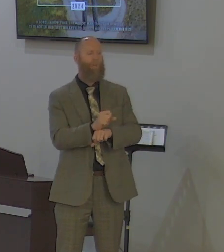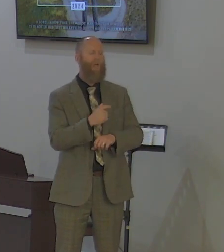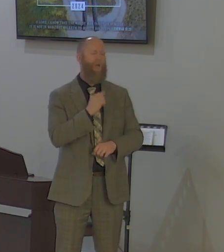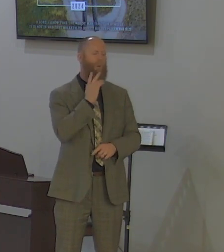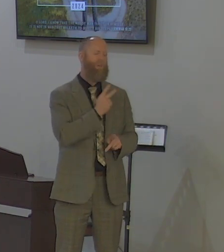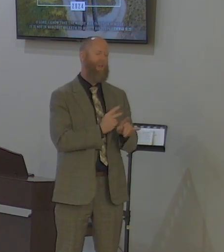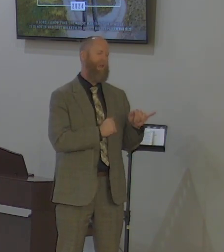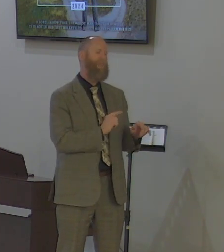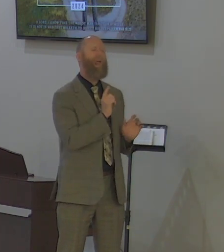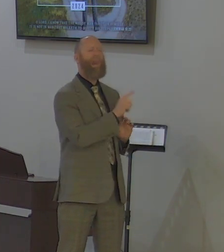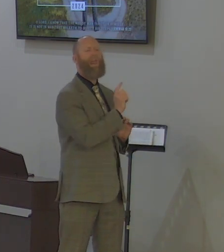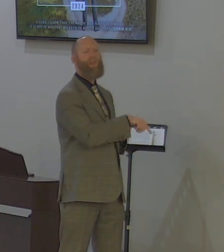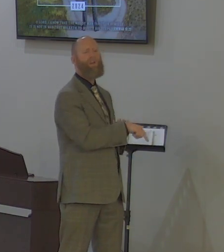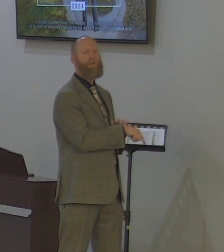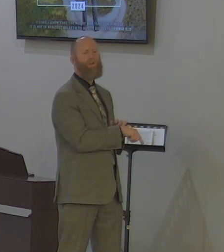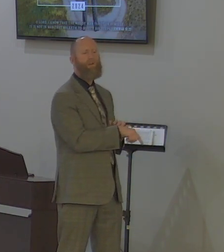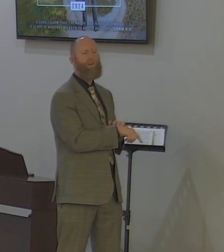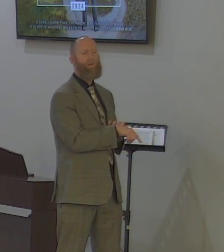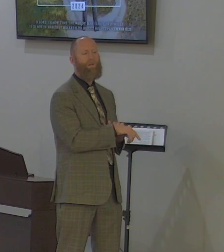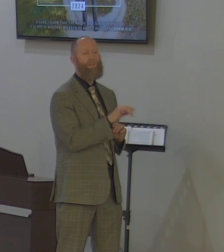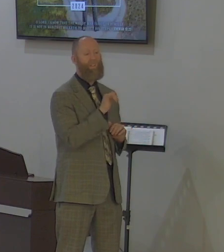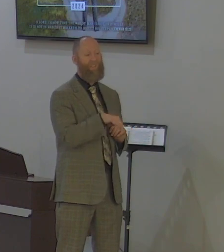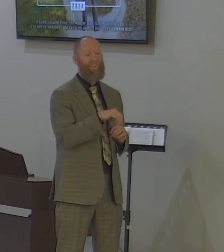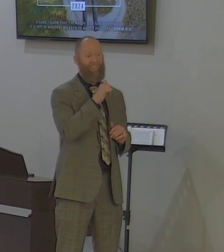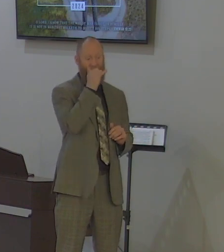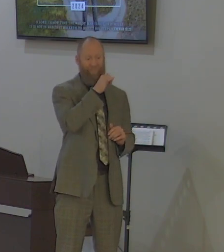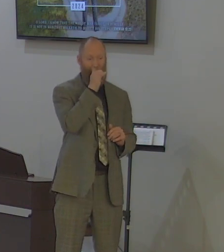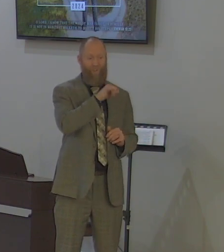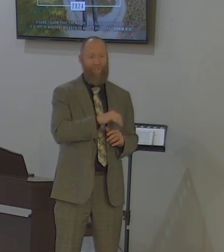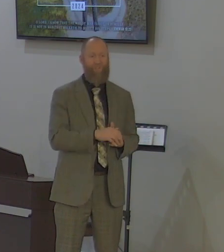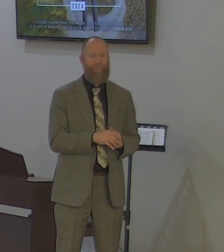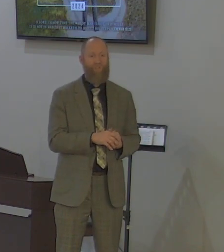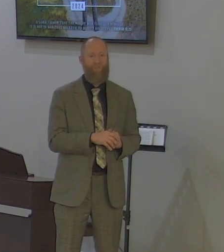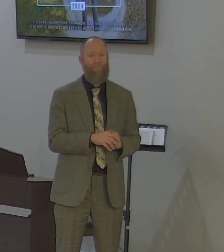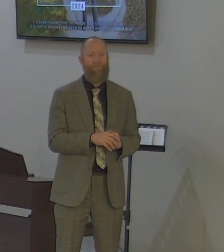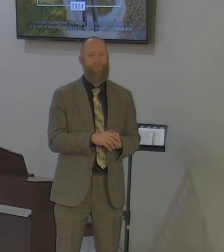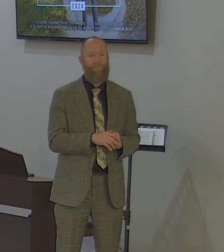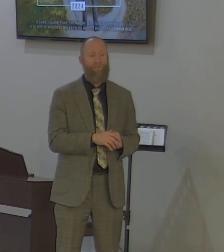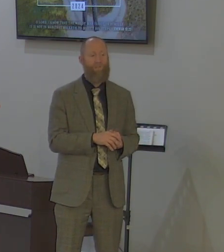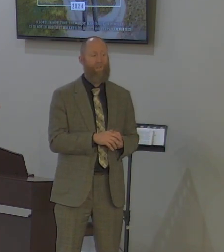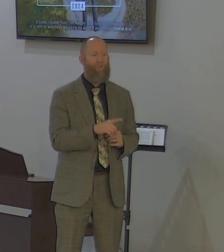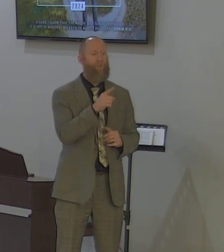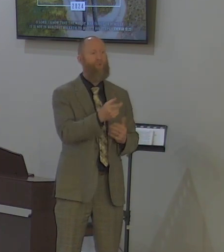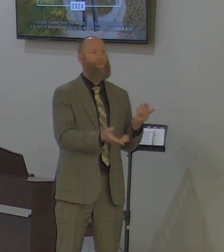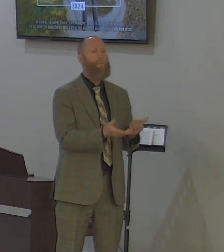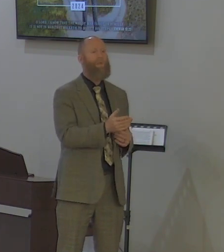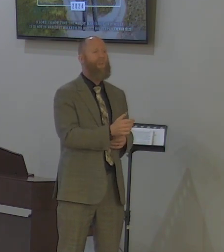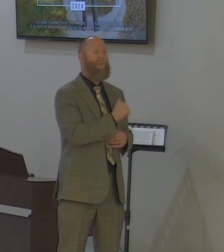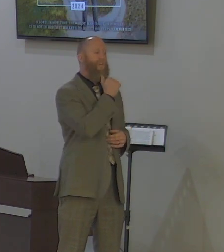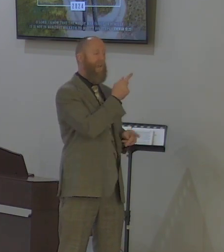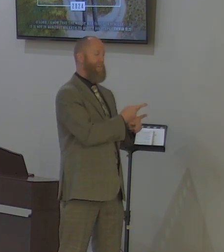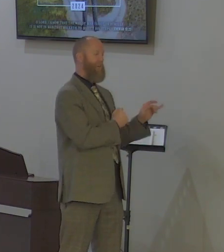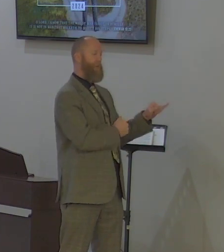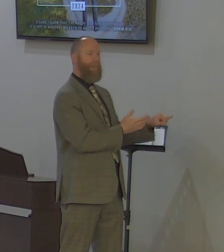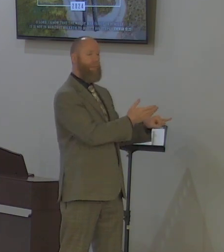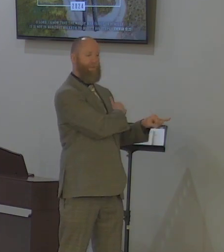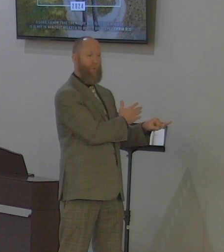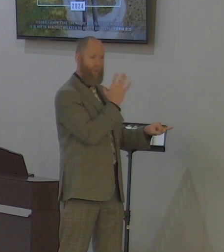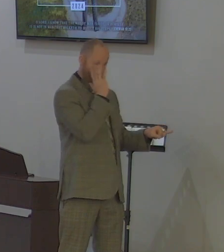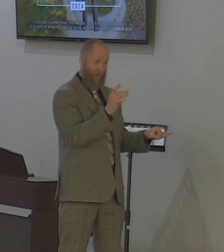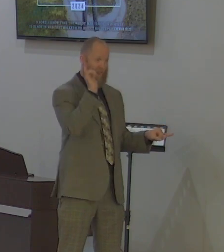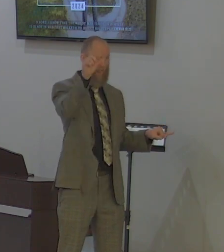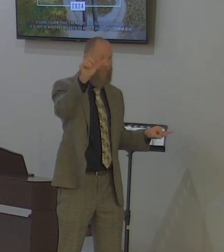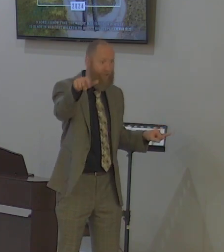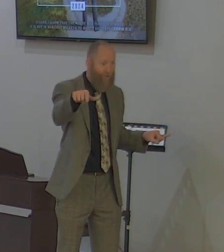later. That's also foolish. I don't mean to be mean. If you didn't deal with them before you came, what makes you think you're going to deal with them when